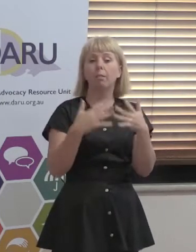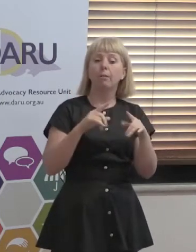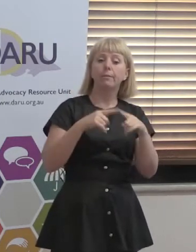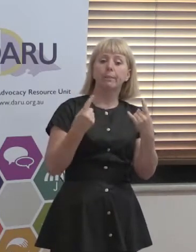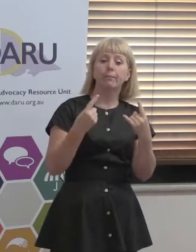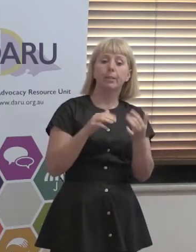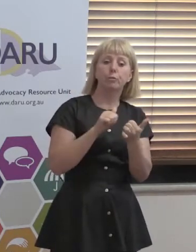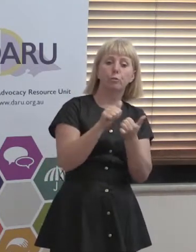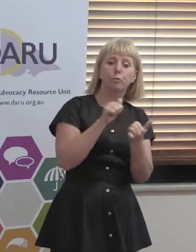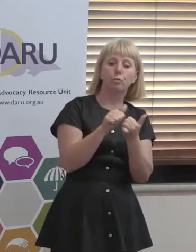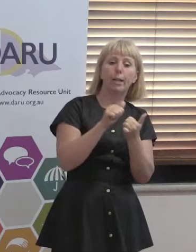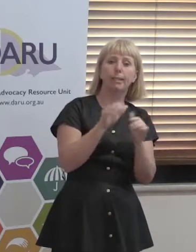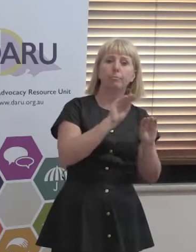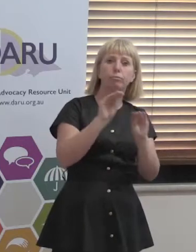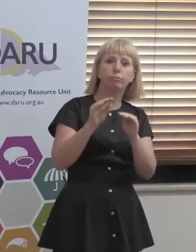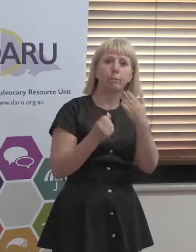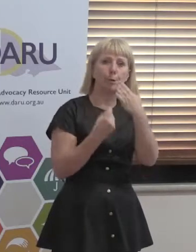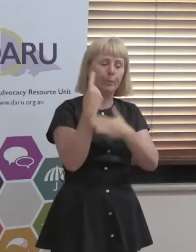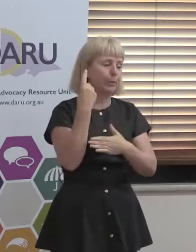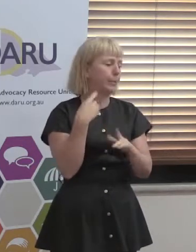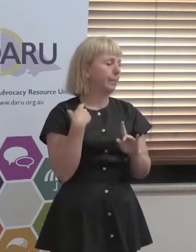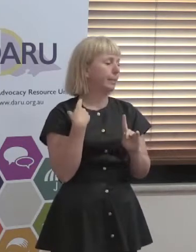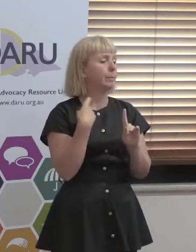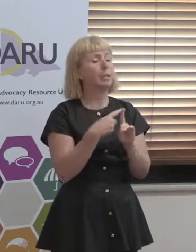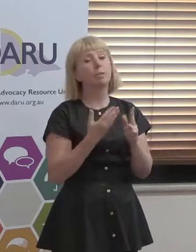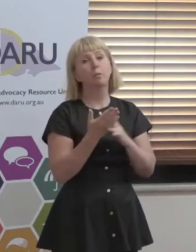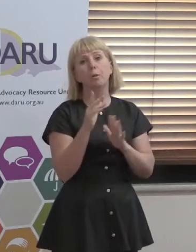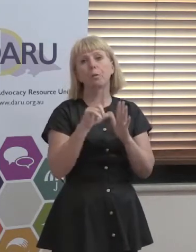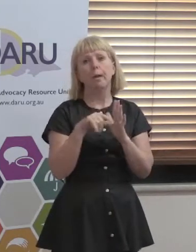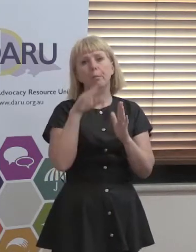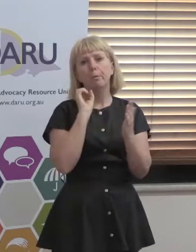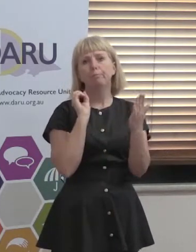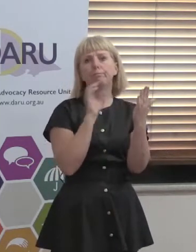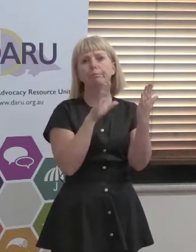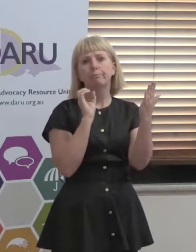options, and over time we hope to obviously update